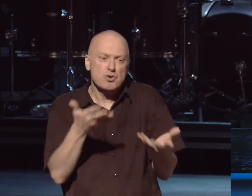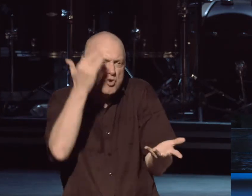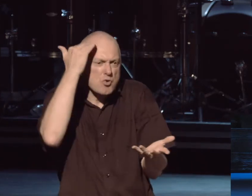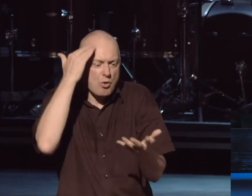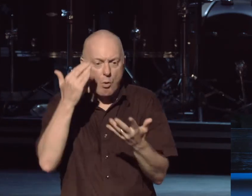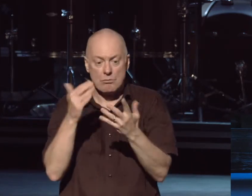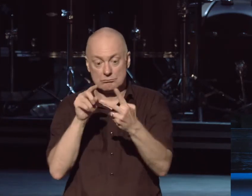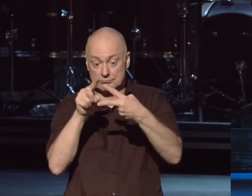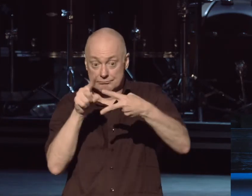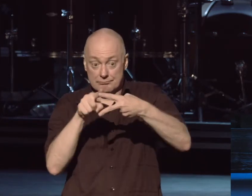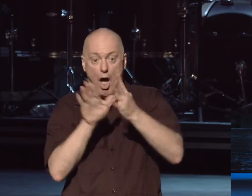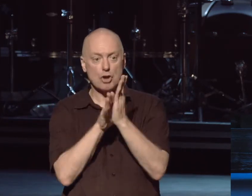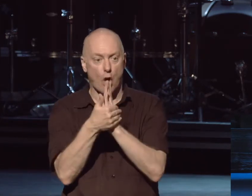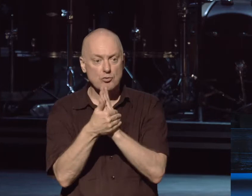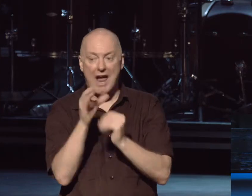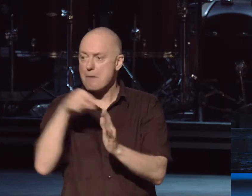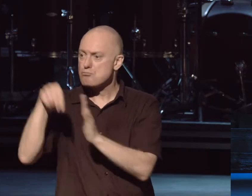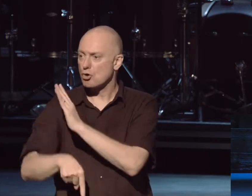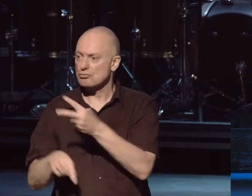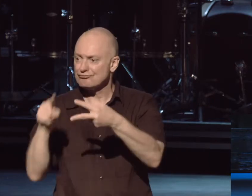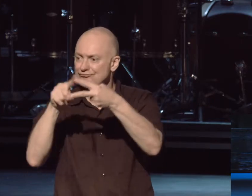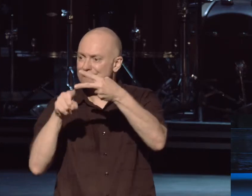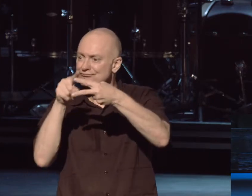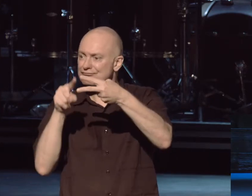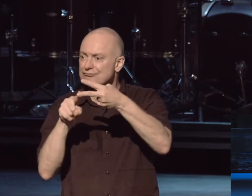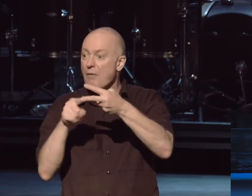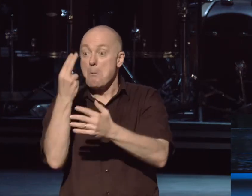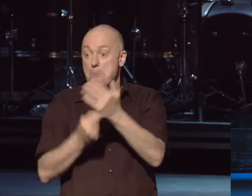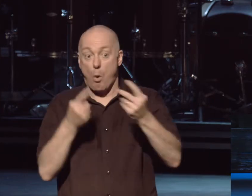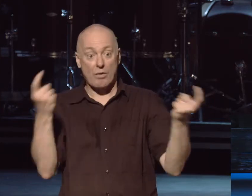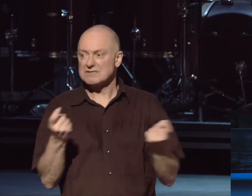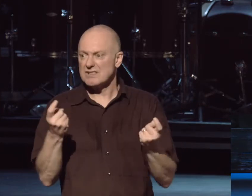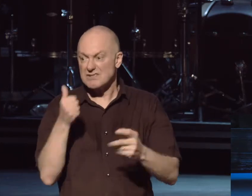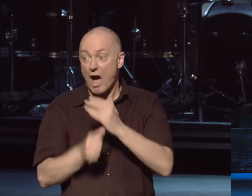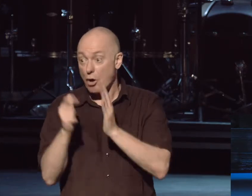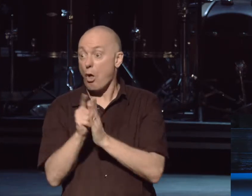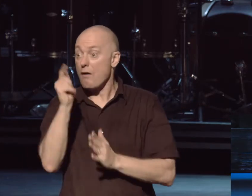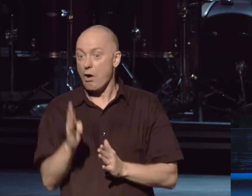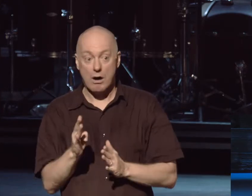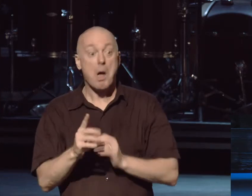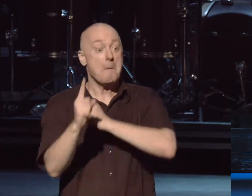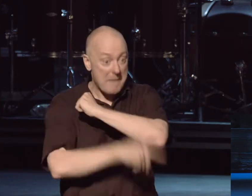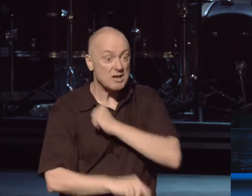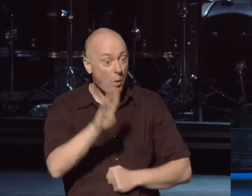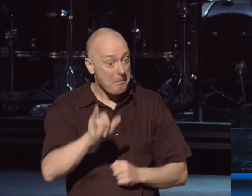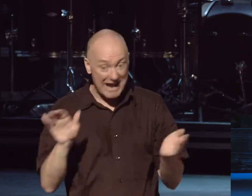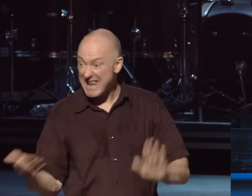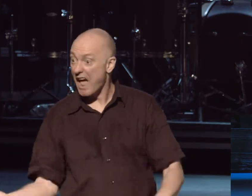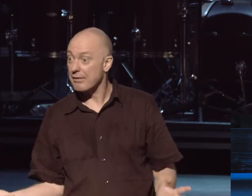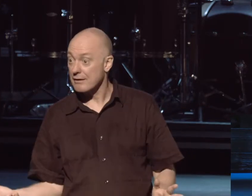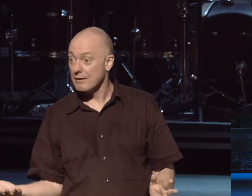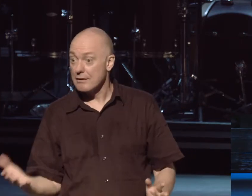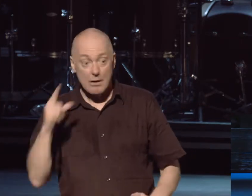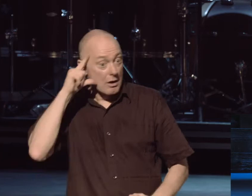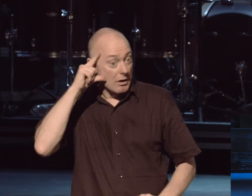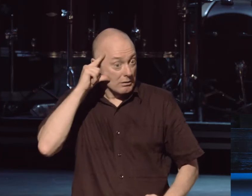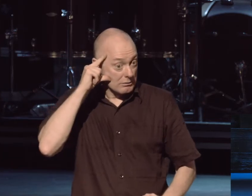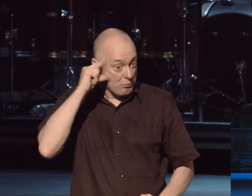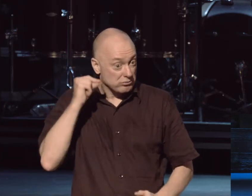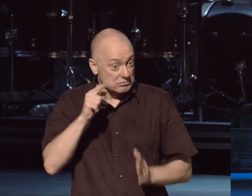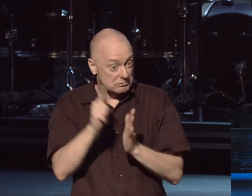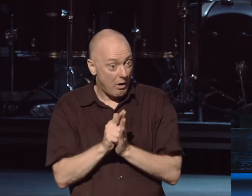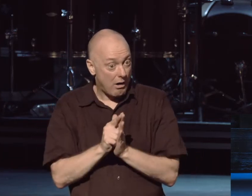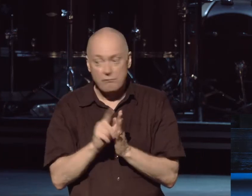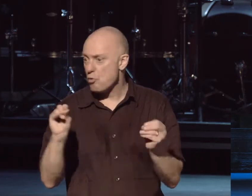we know, were adultery and murder. Both of these sins under the law of God were punishable by death. The Mosaic law provided